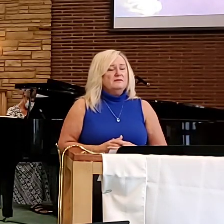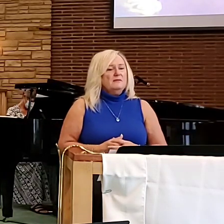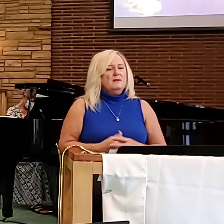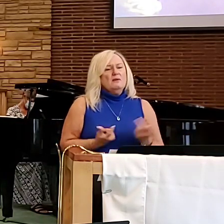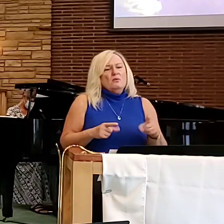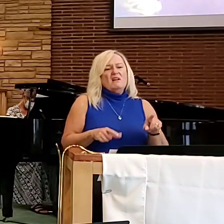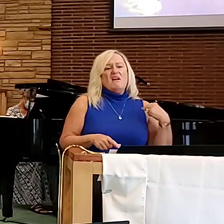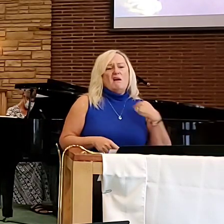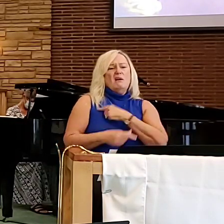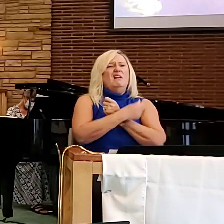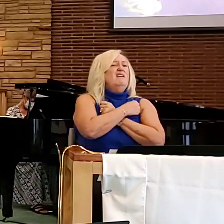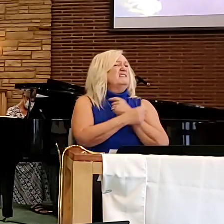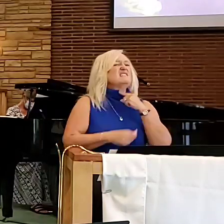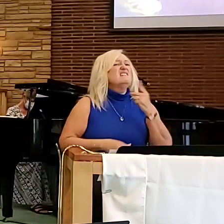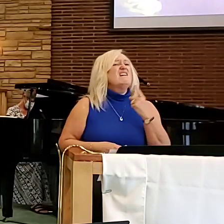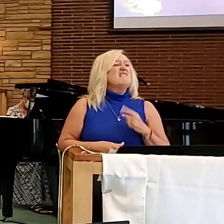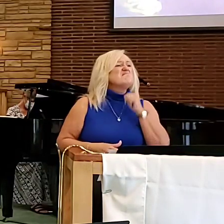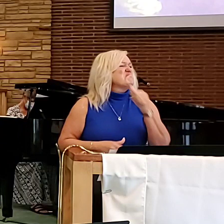When our love is inadequate,